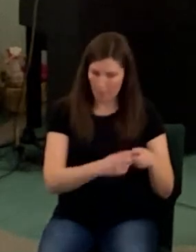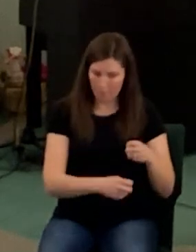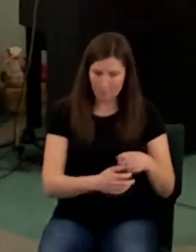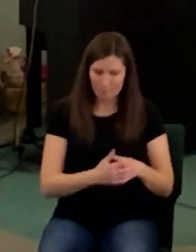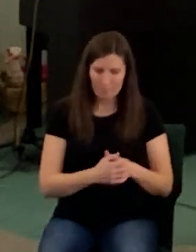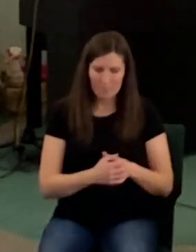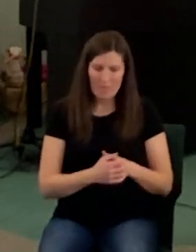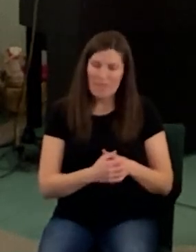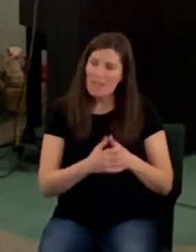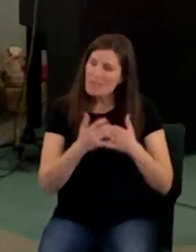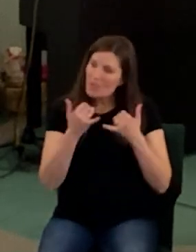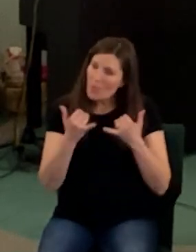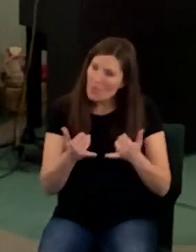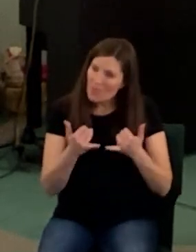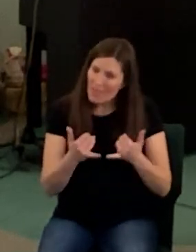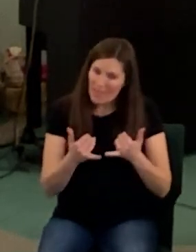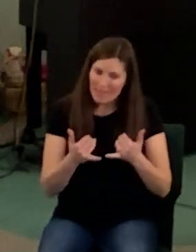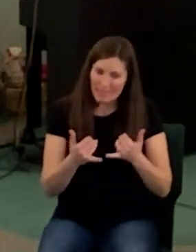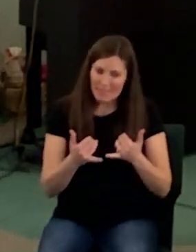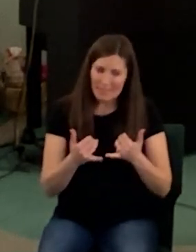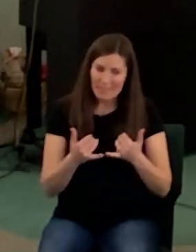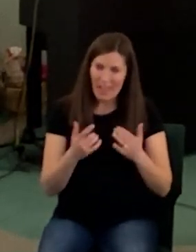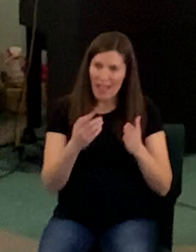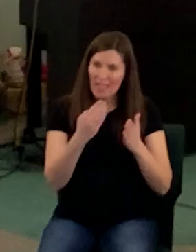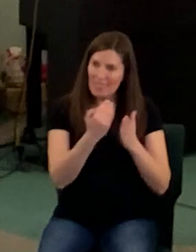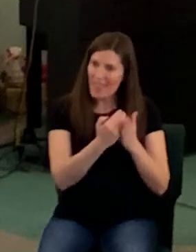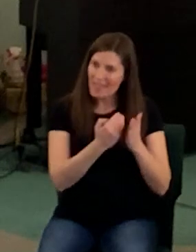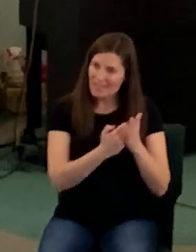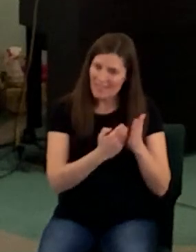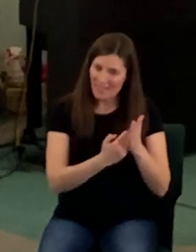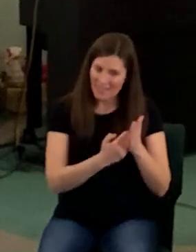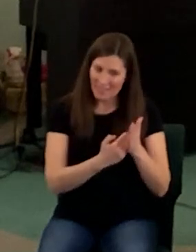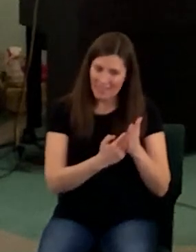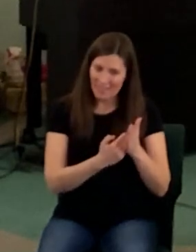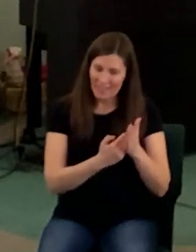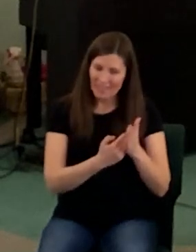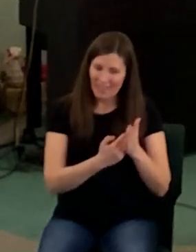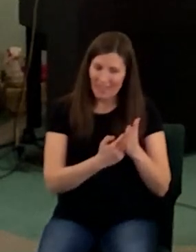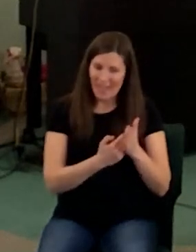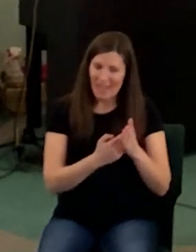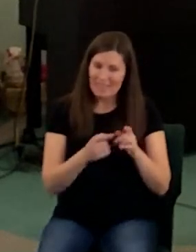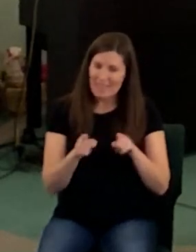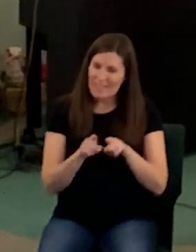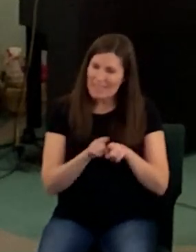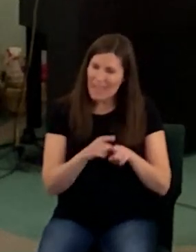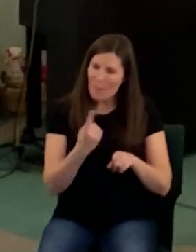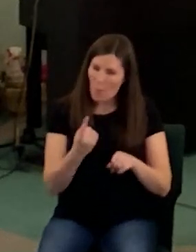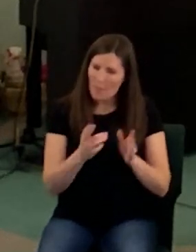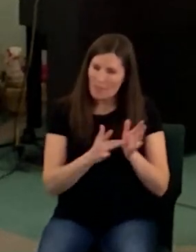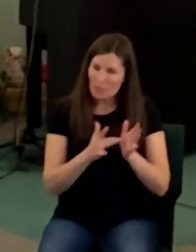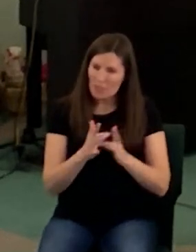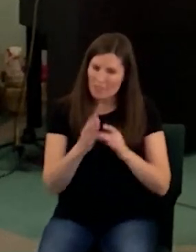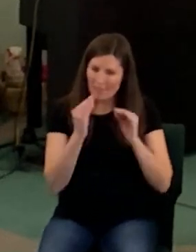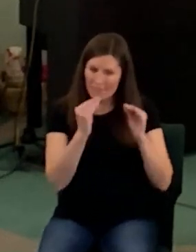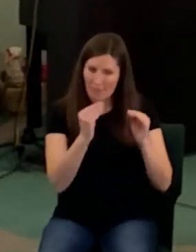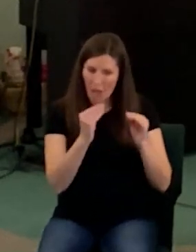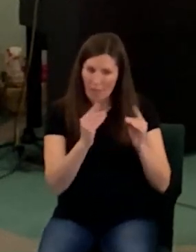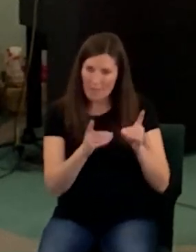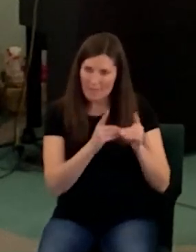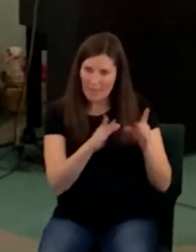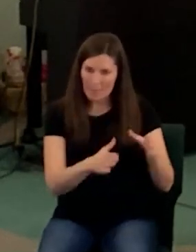See, this lesson is something Jesus had told those same disciples just a couple of weeks earlier. In